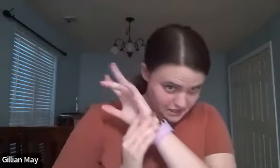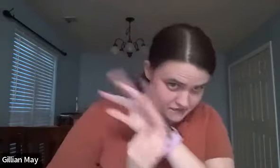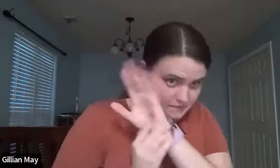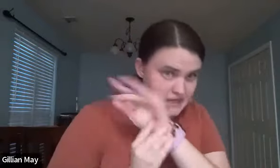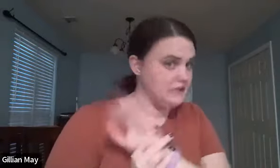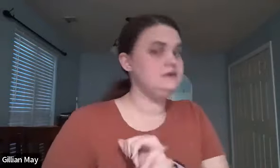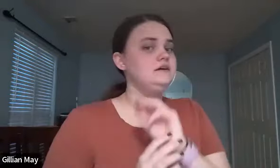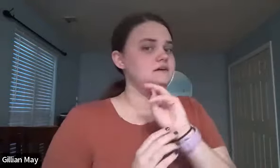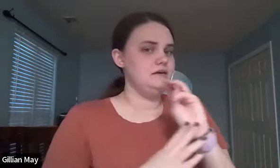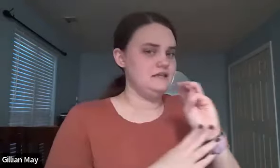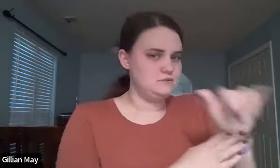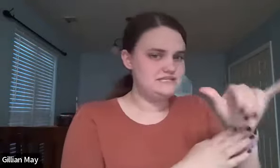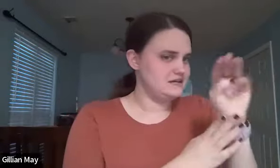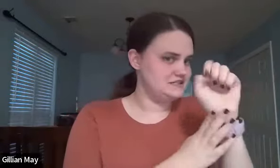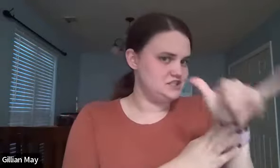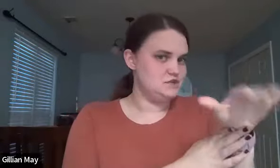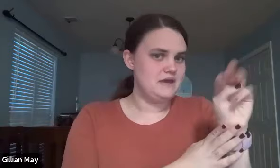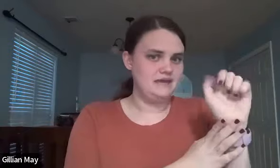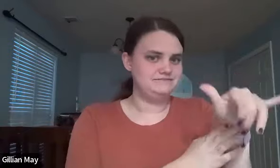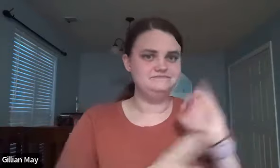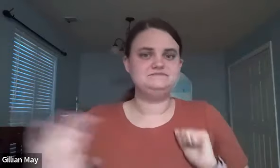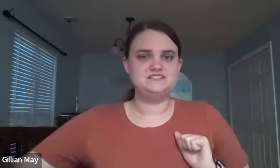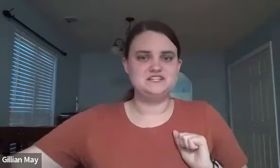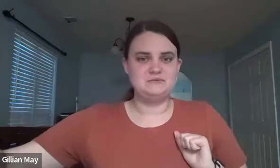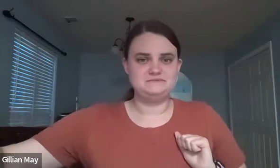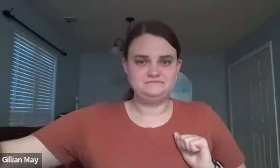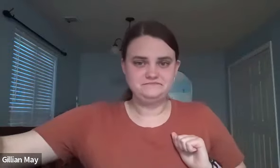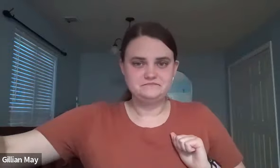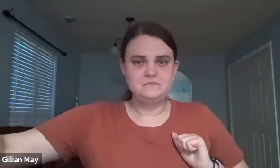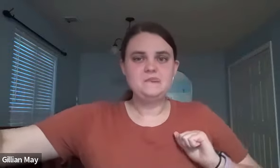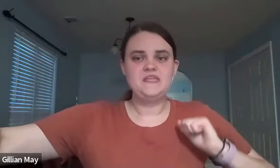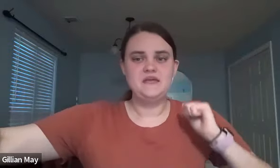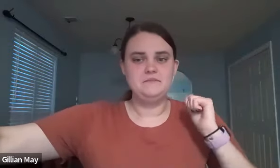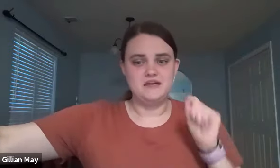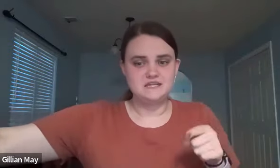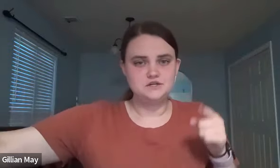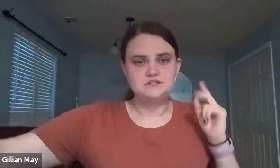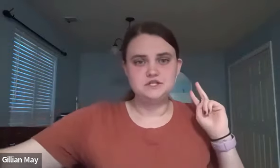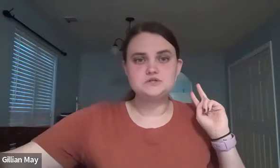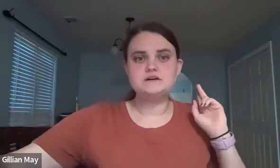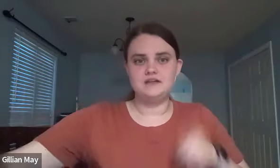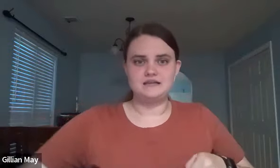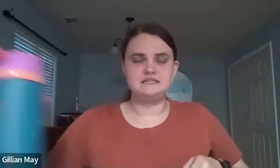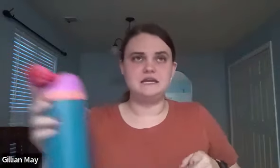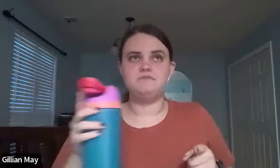kind of a pain, it's always nice to just do May. So but that's how you would do last name.